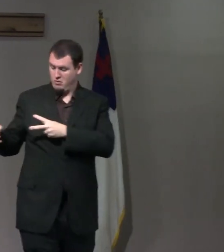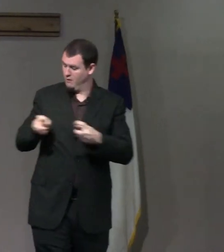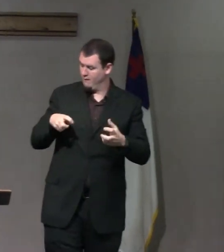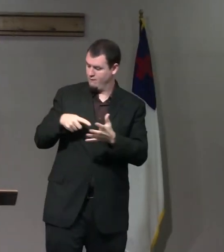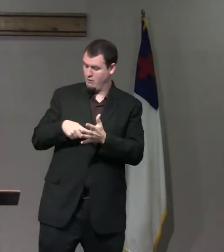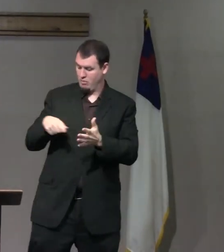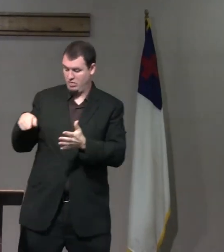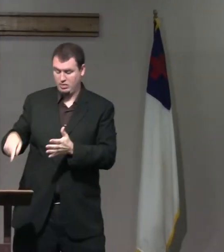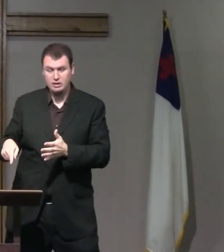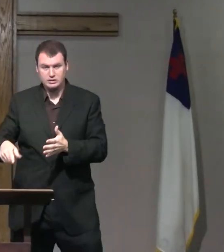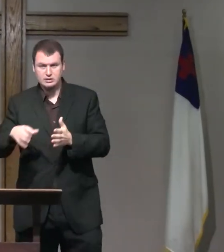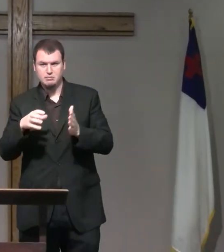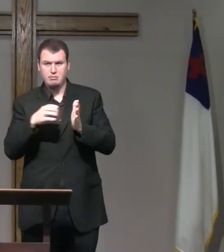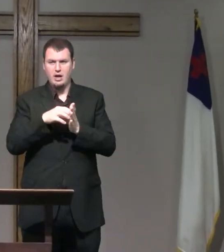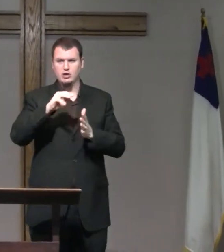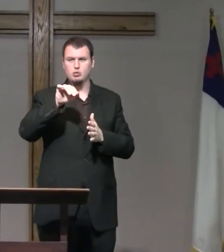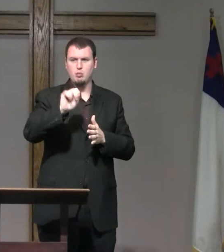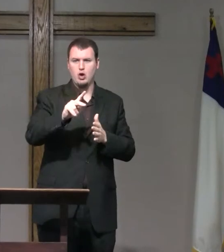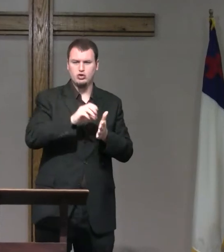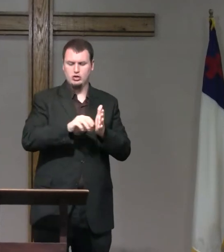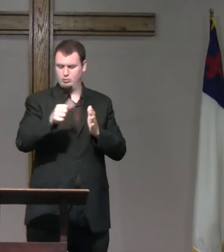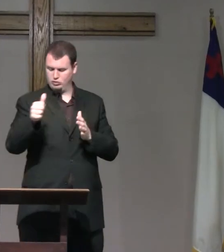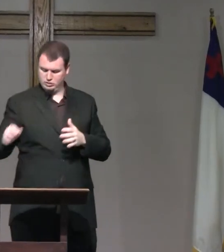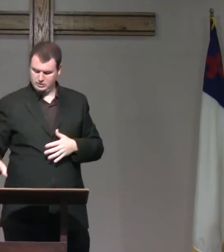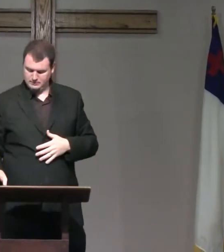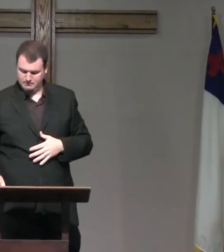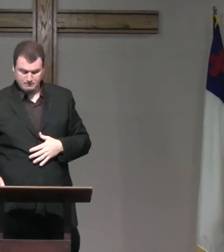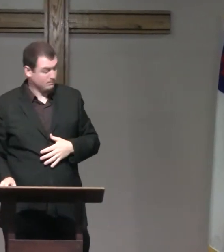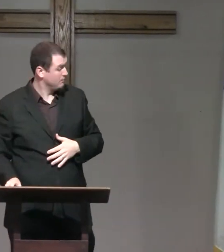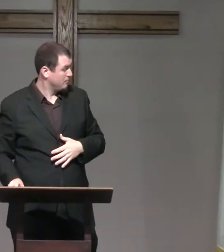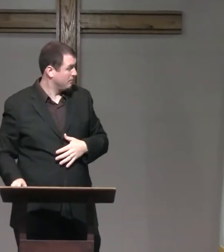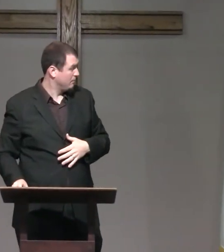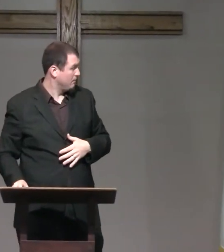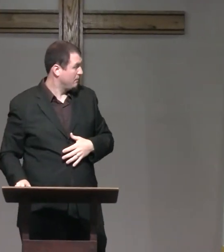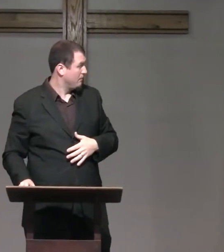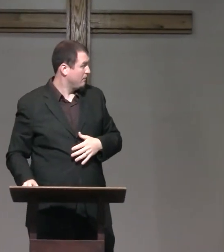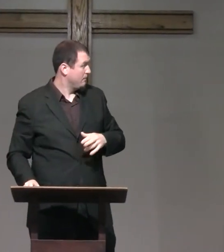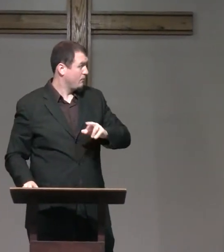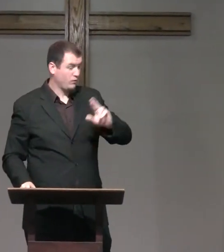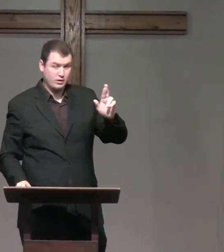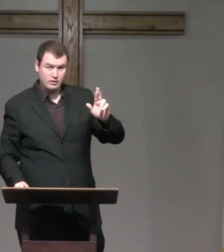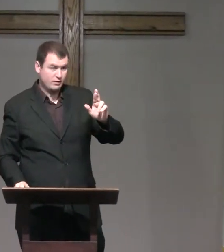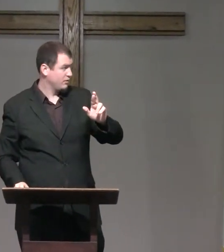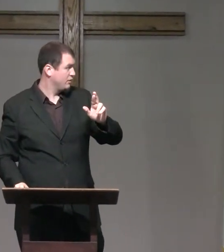What Jesus taught. And this is drawn from Mark chapter 10.